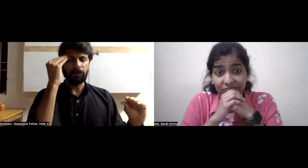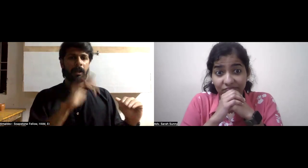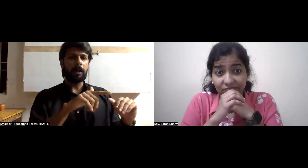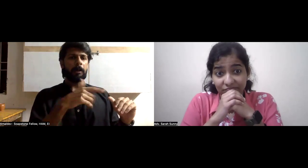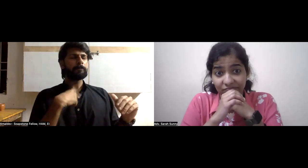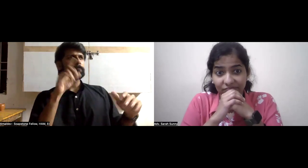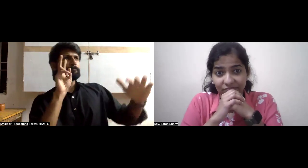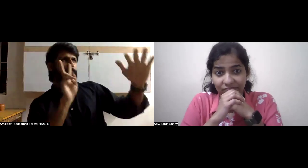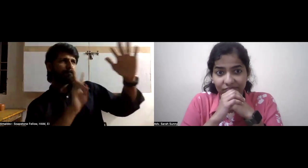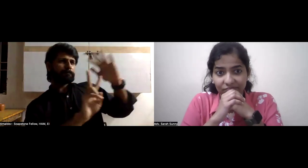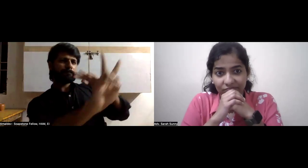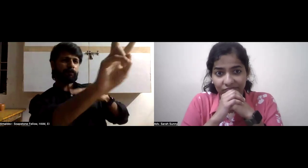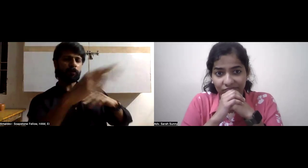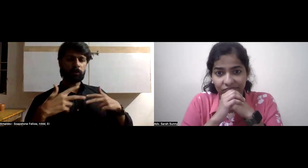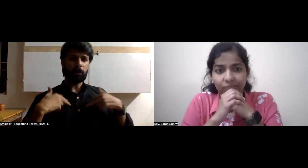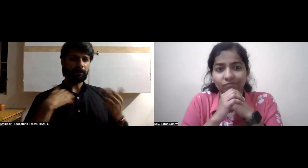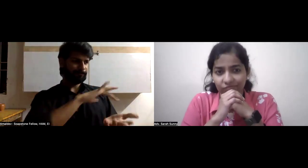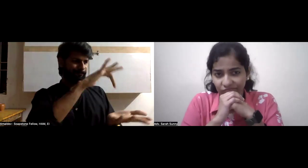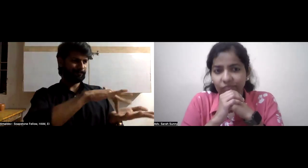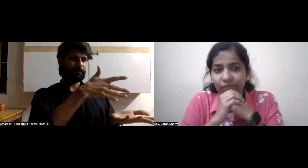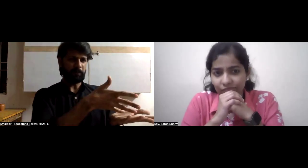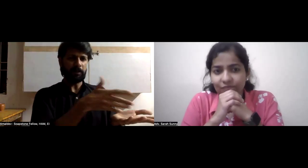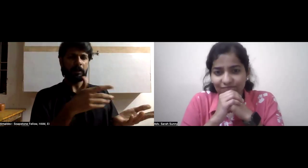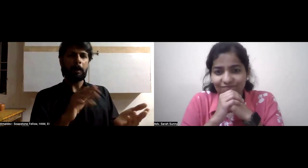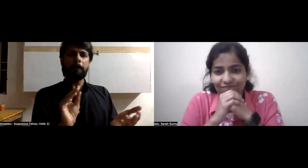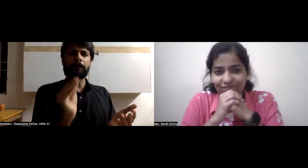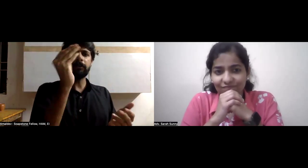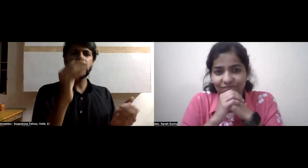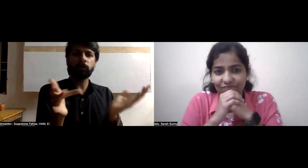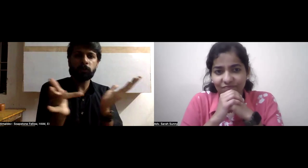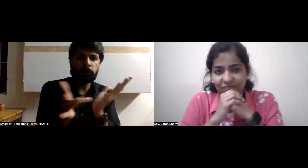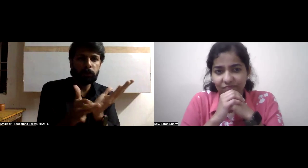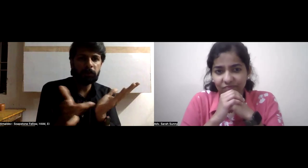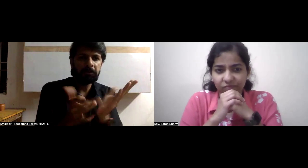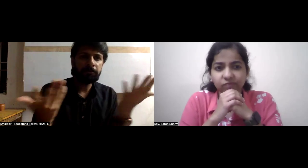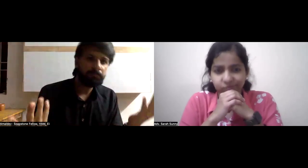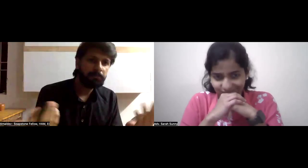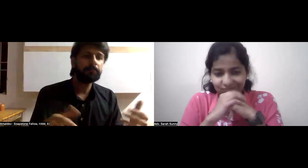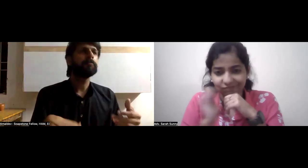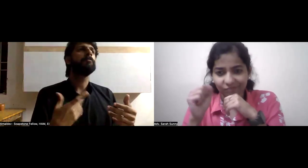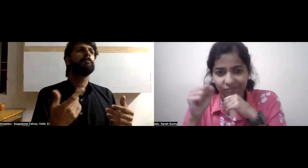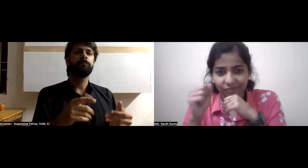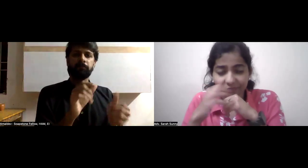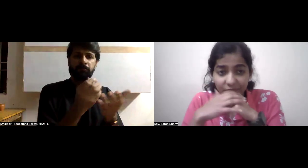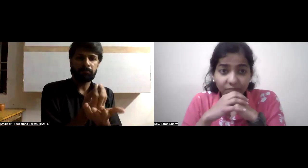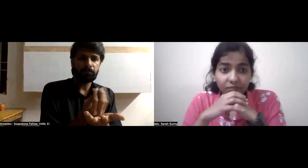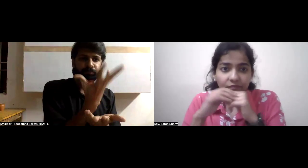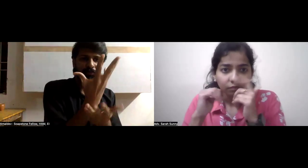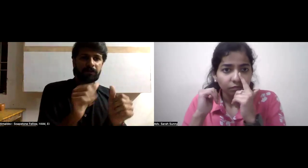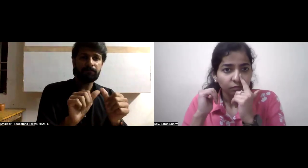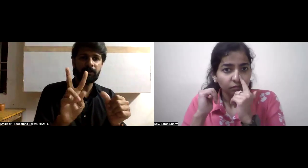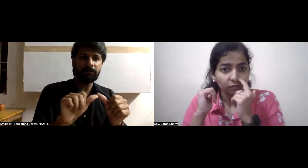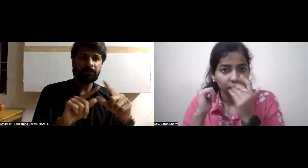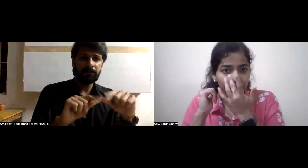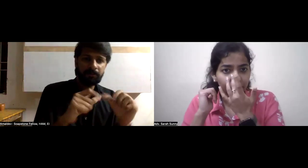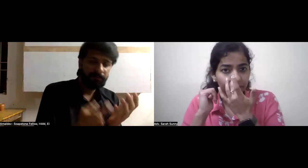of interpreters are very few. And then, how do you envision? Do you think the